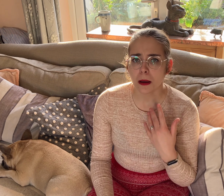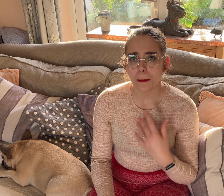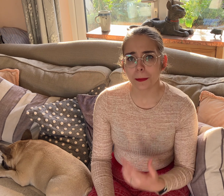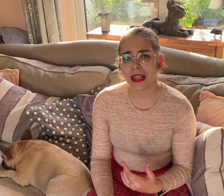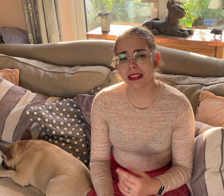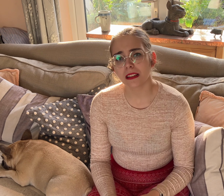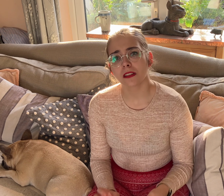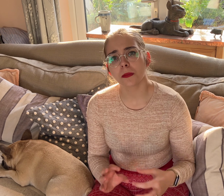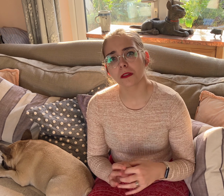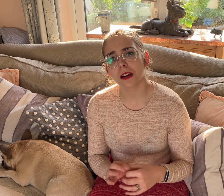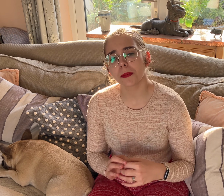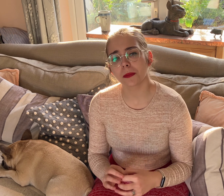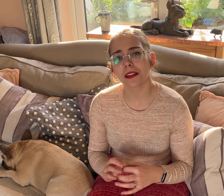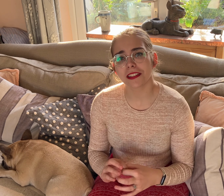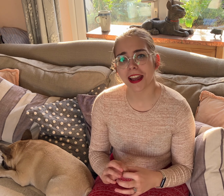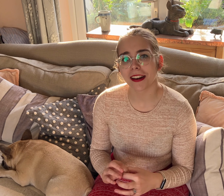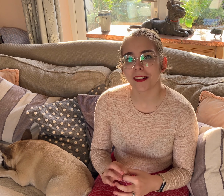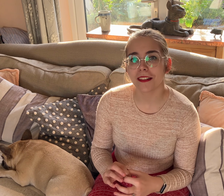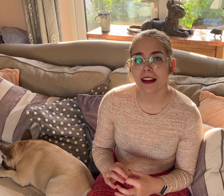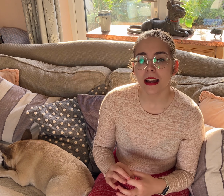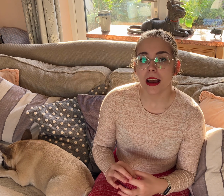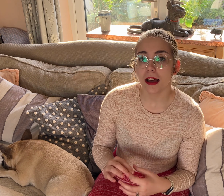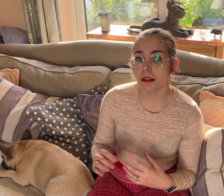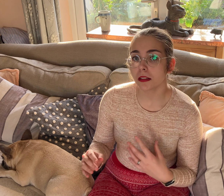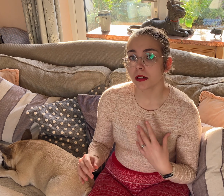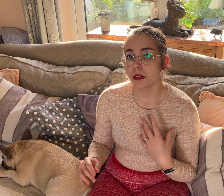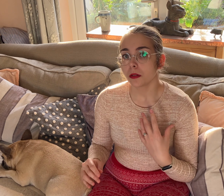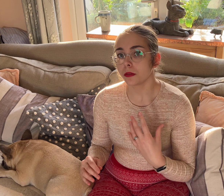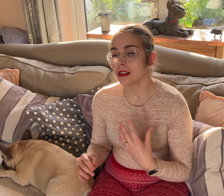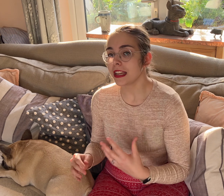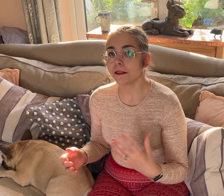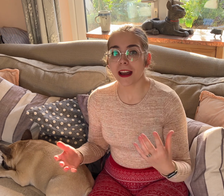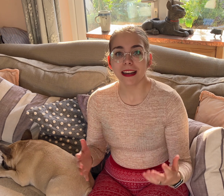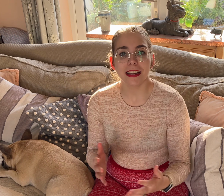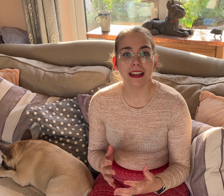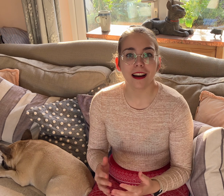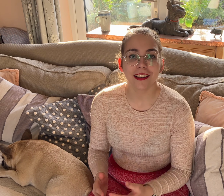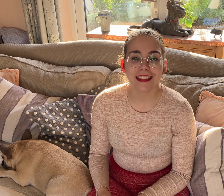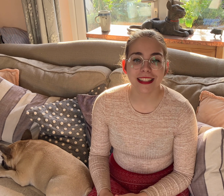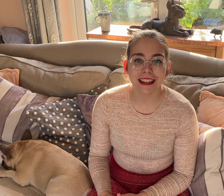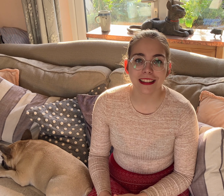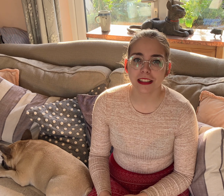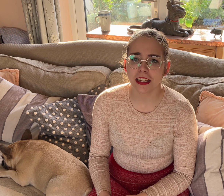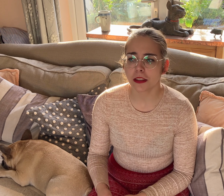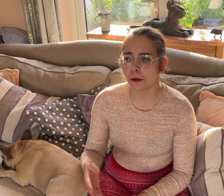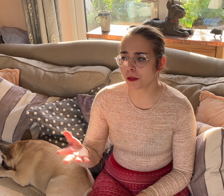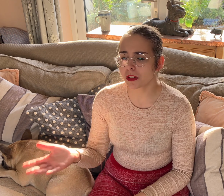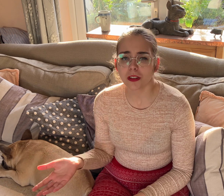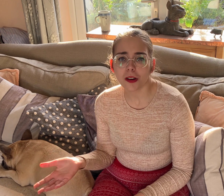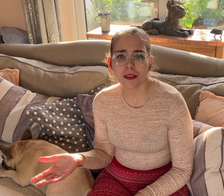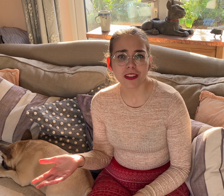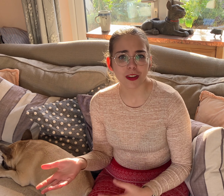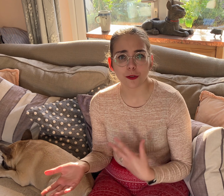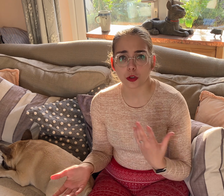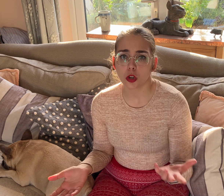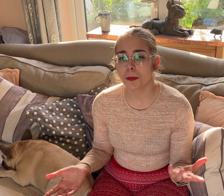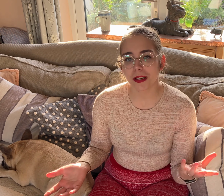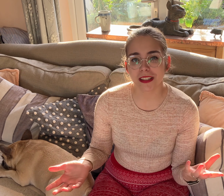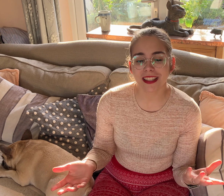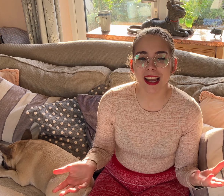please subscribe to my channel and leave any ideas either for songs or topics you'd like